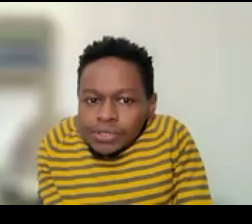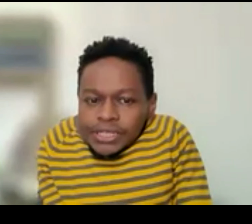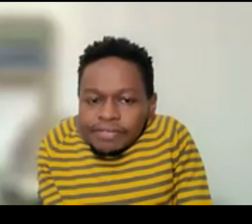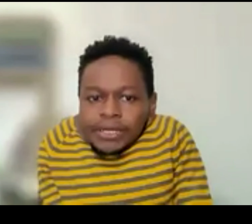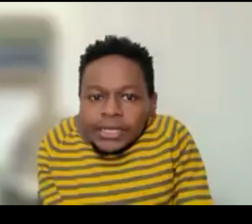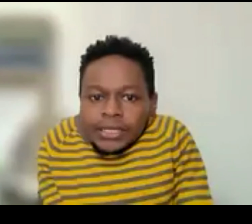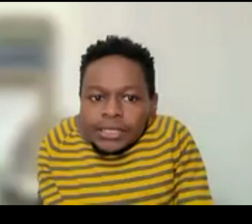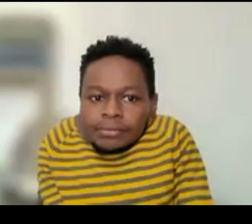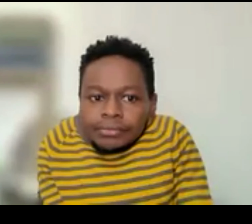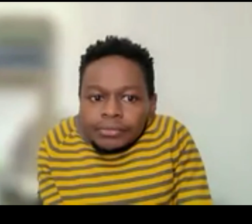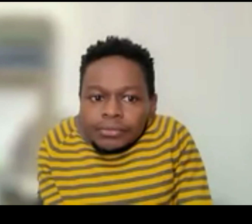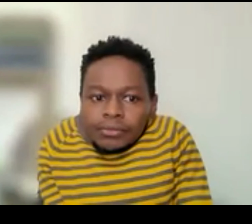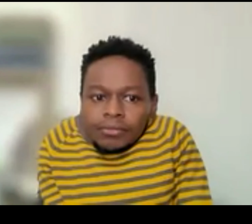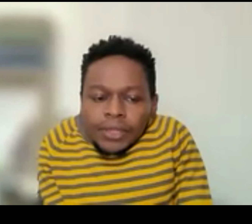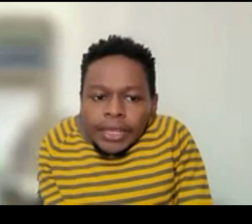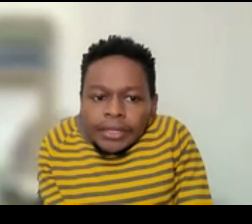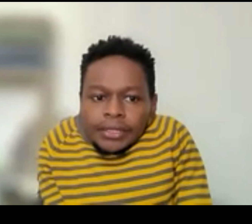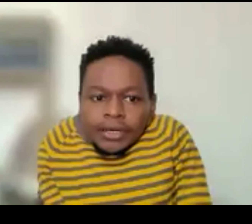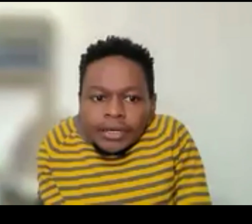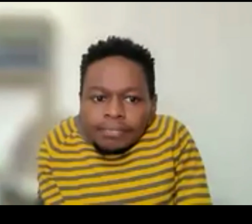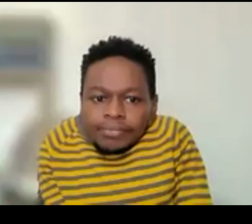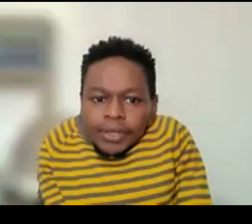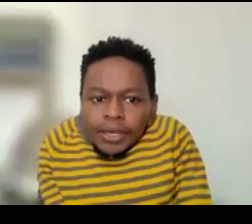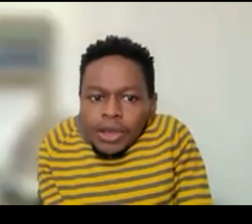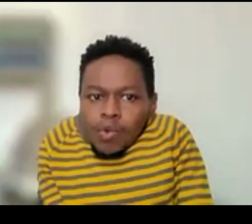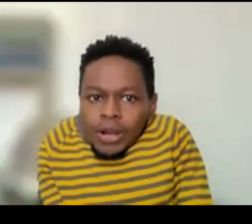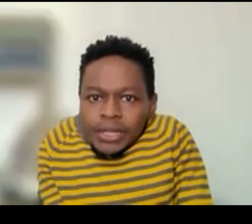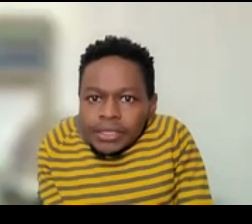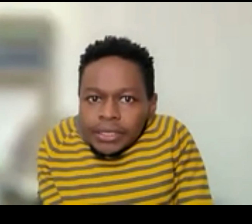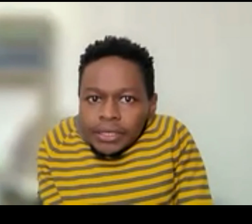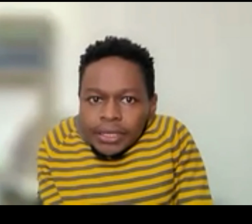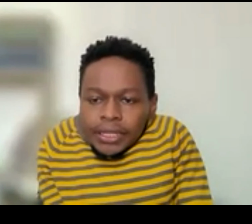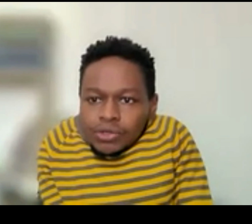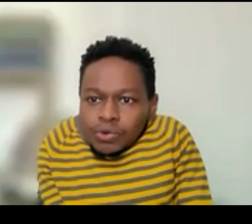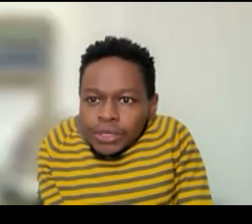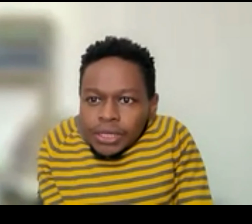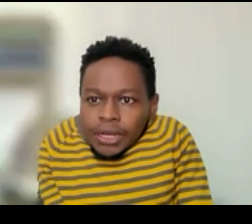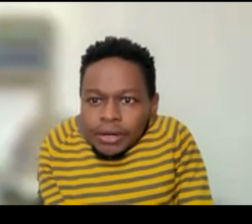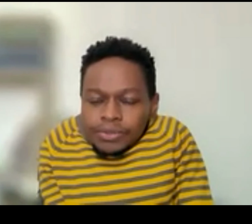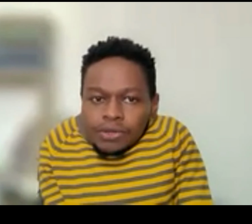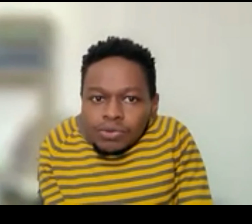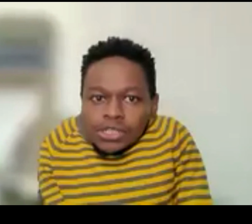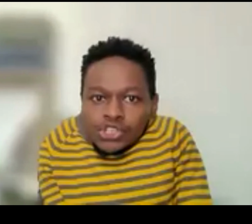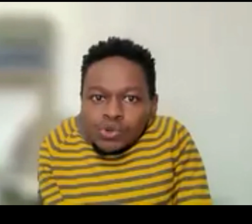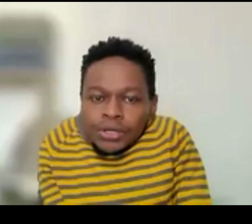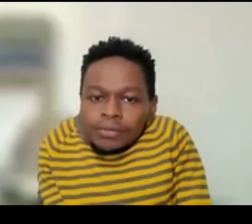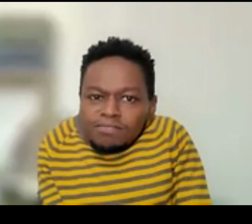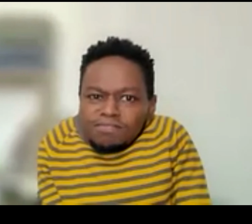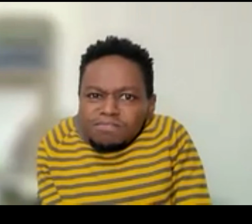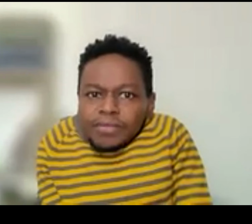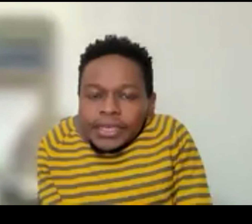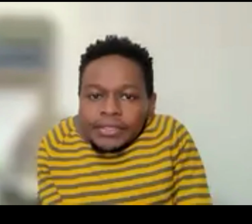7 years. And one thing that we are absolutely sure is